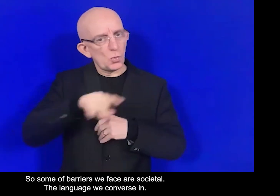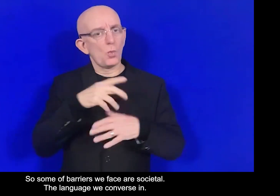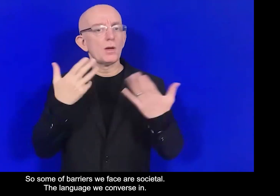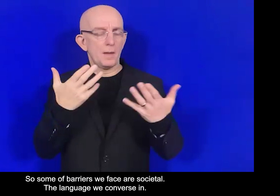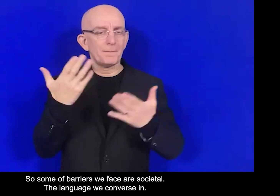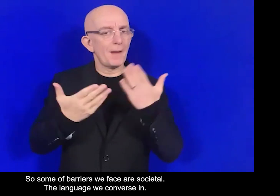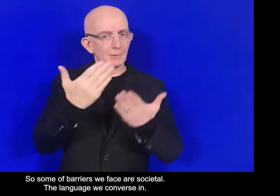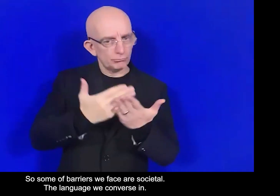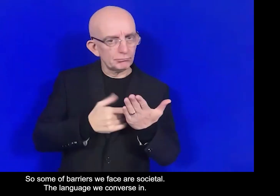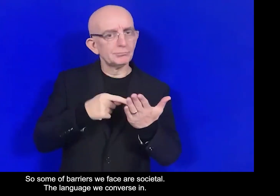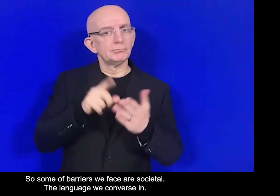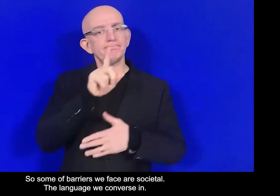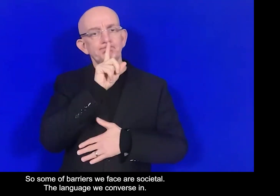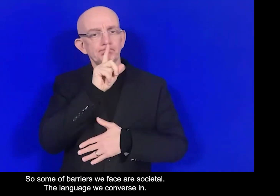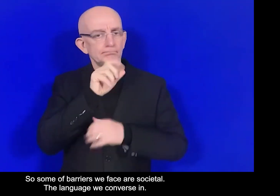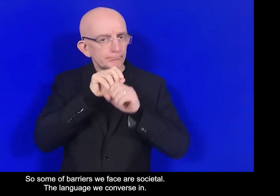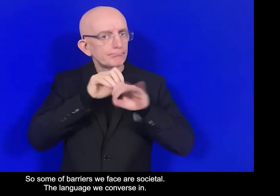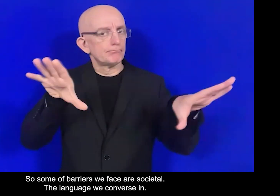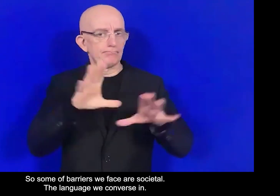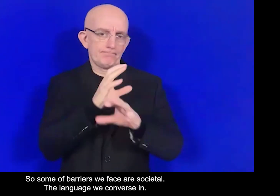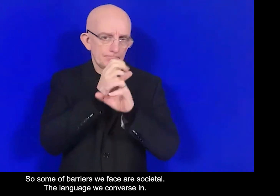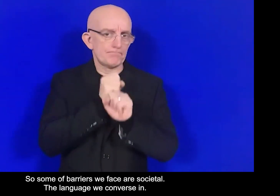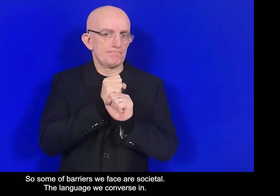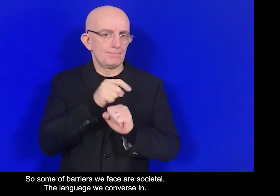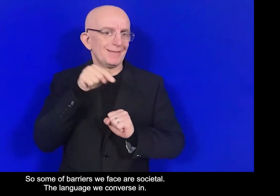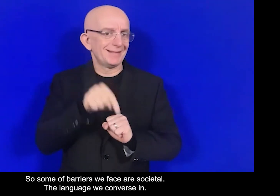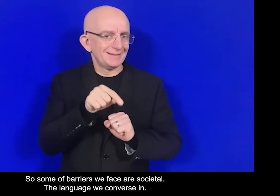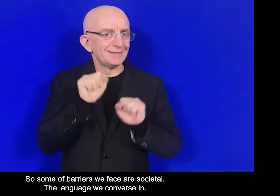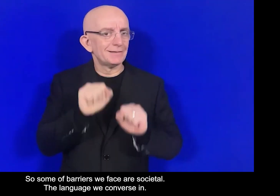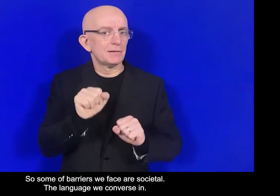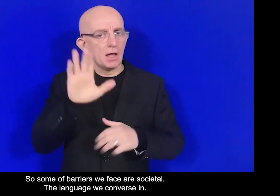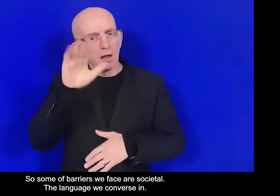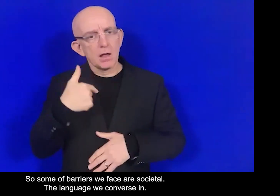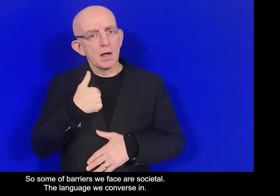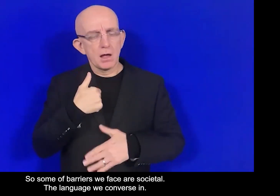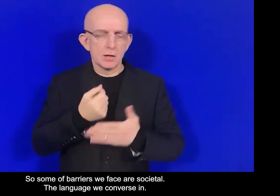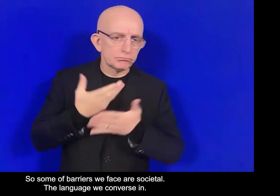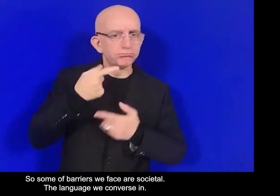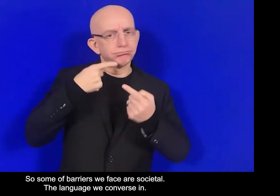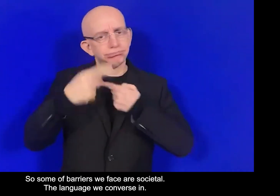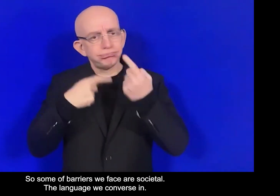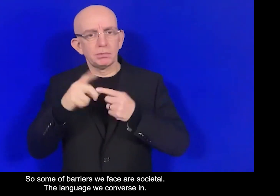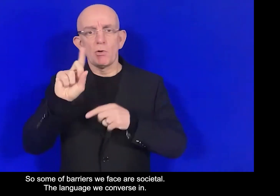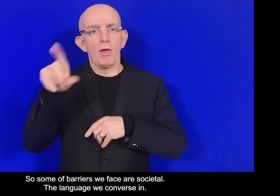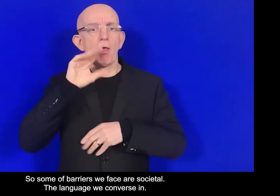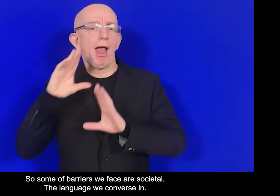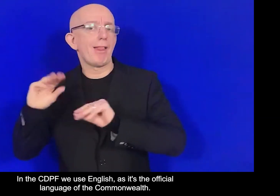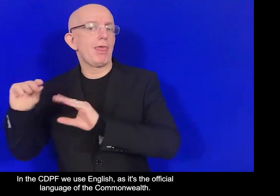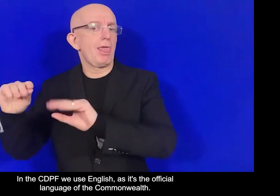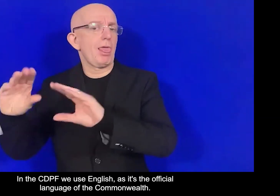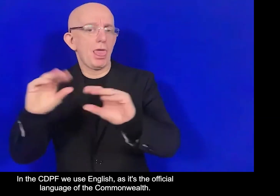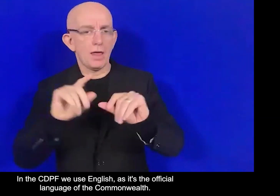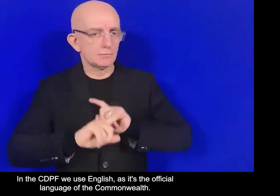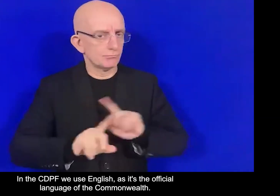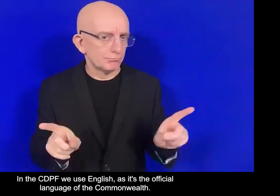So some of the barriers we face are societal. The language we converse